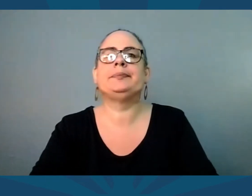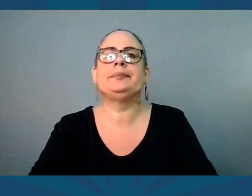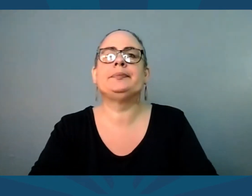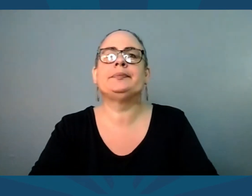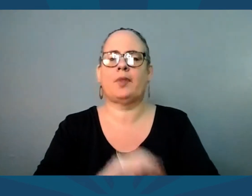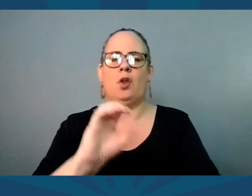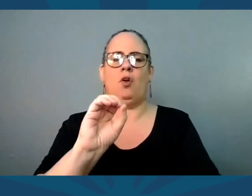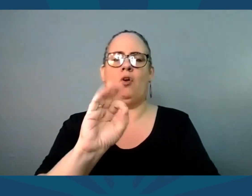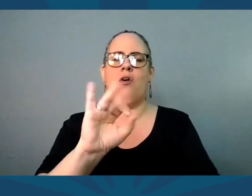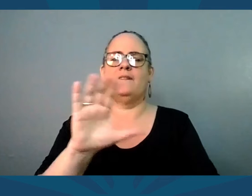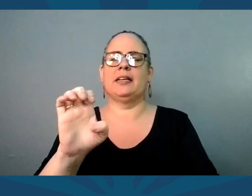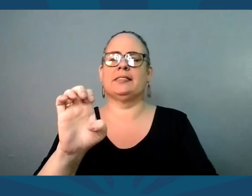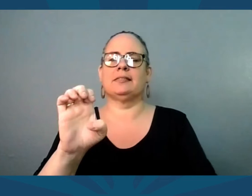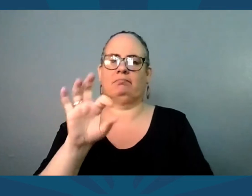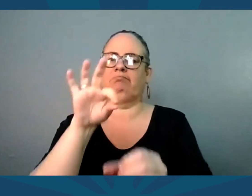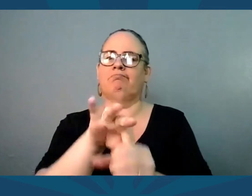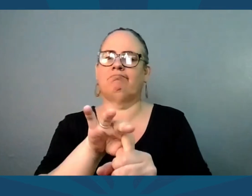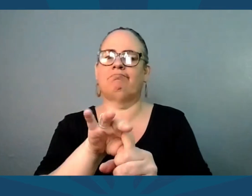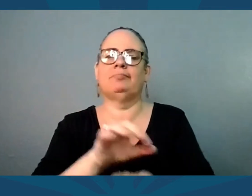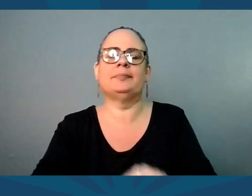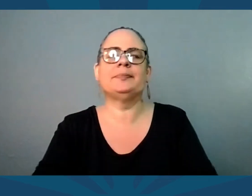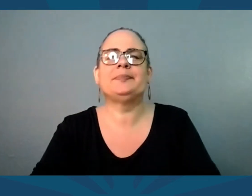Candidate information.